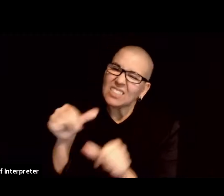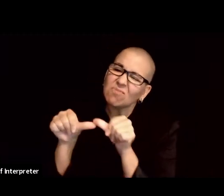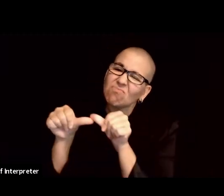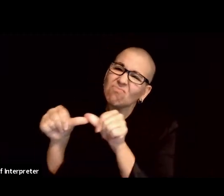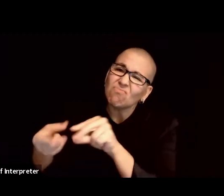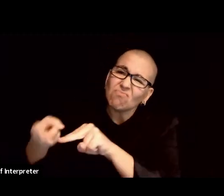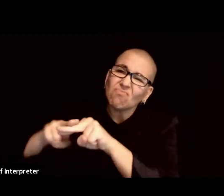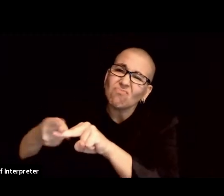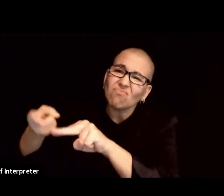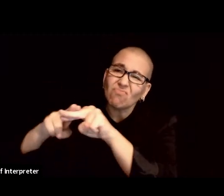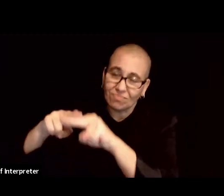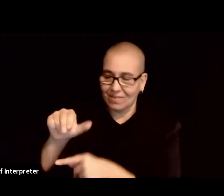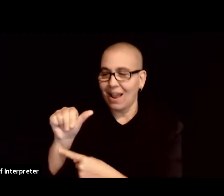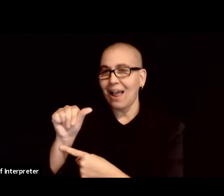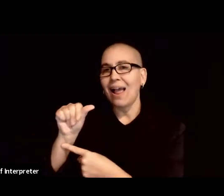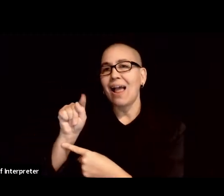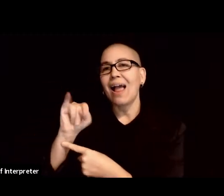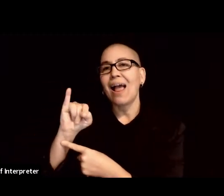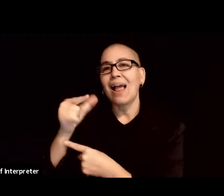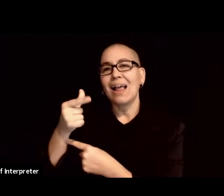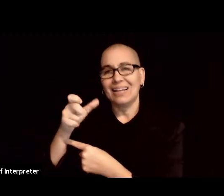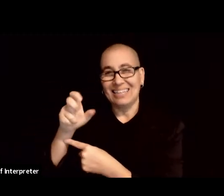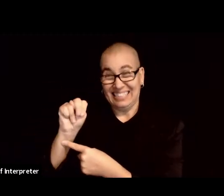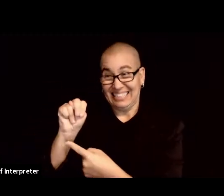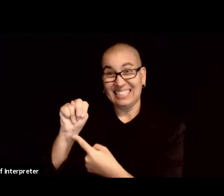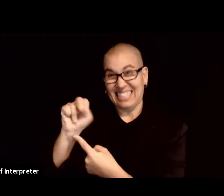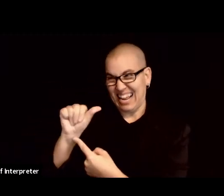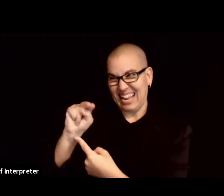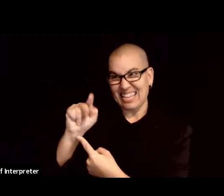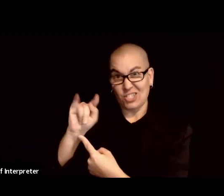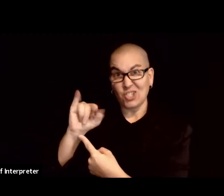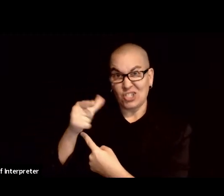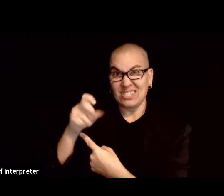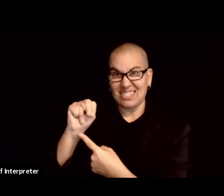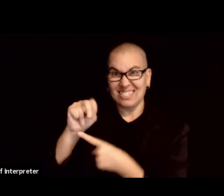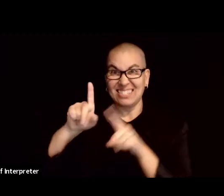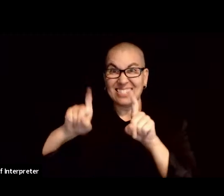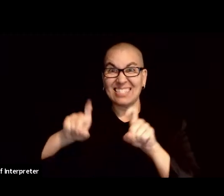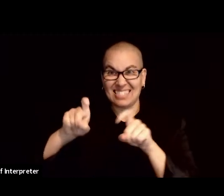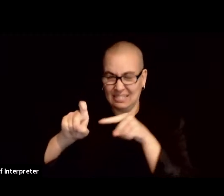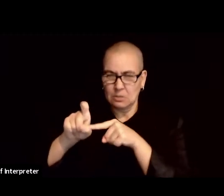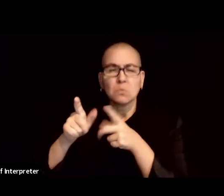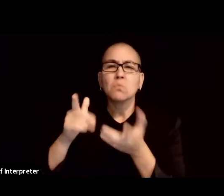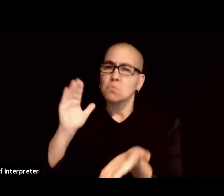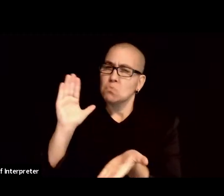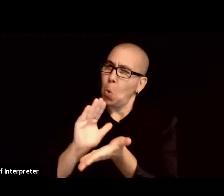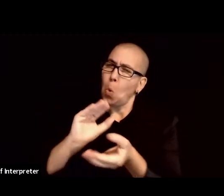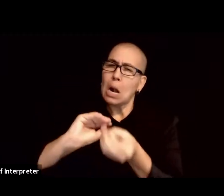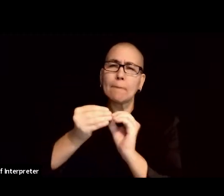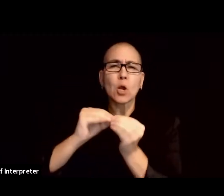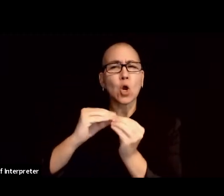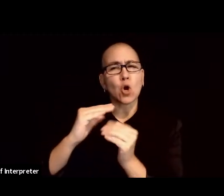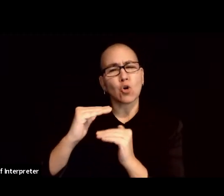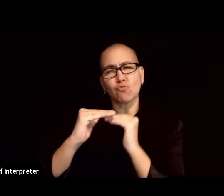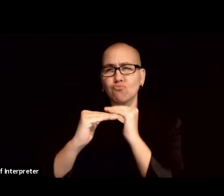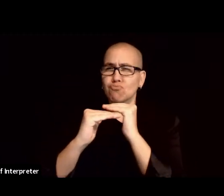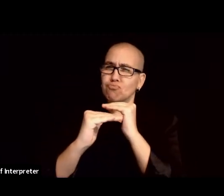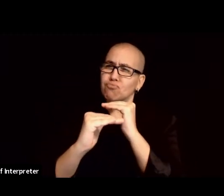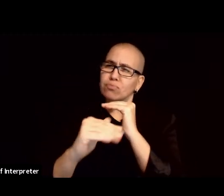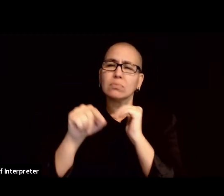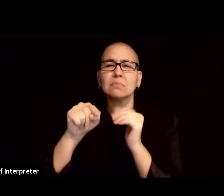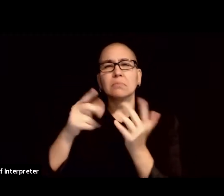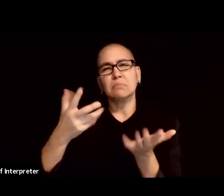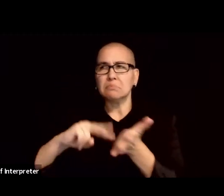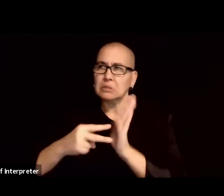cases, continue to represent a small share of the totals. For instance, there were 18 probable cases through antigen